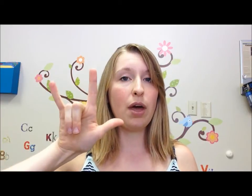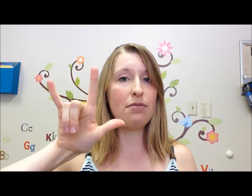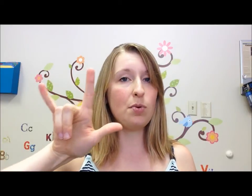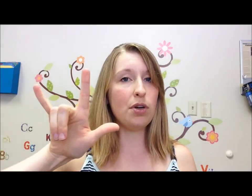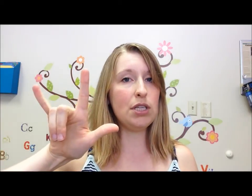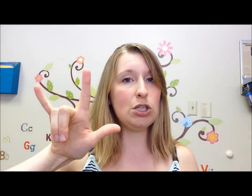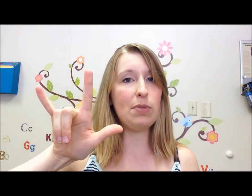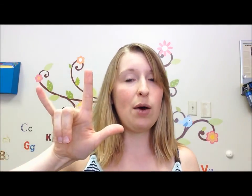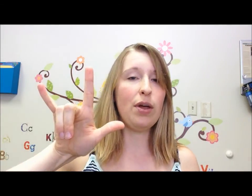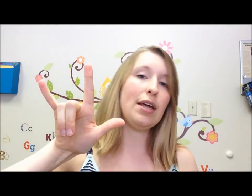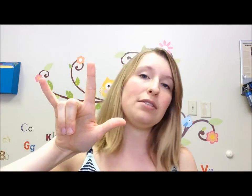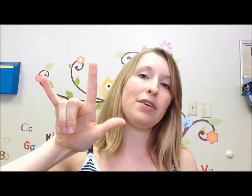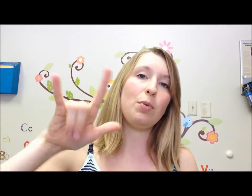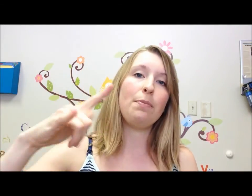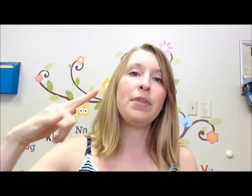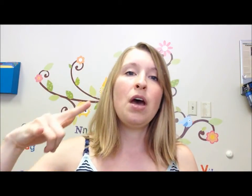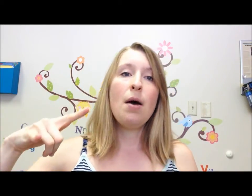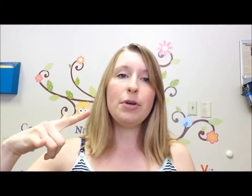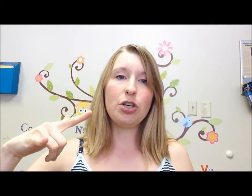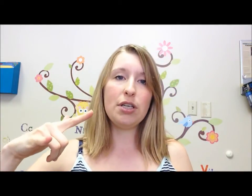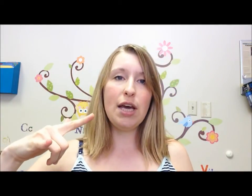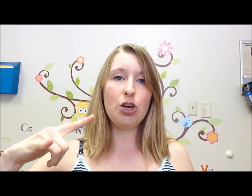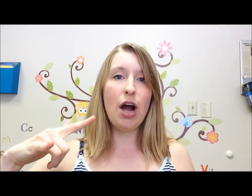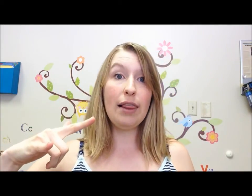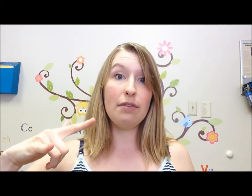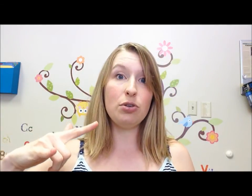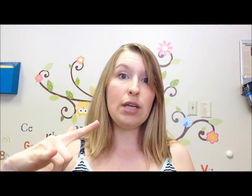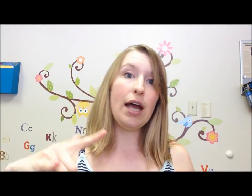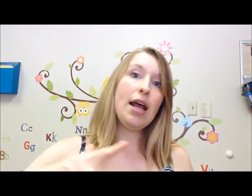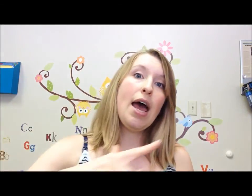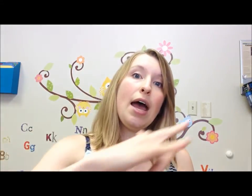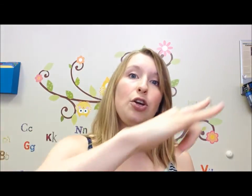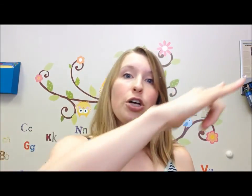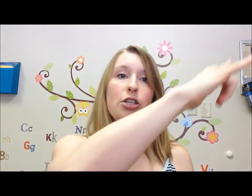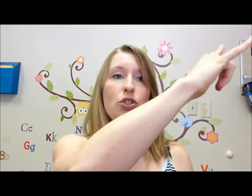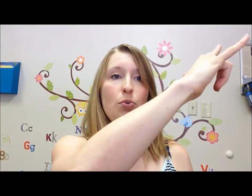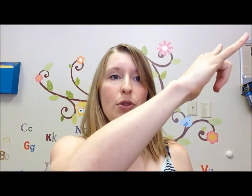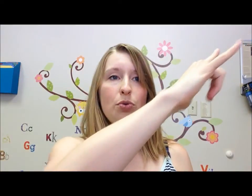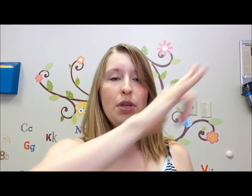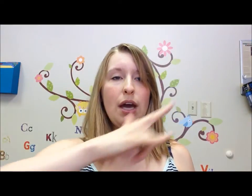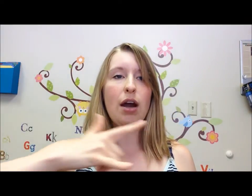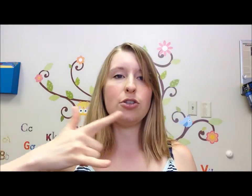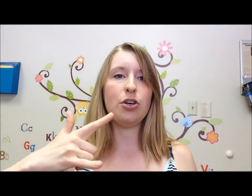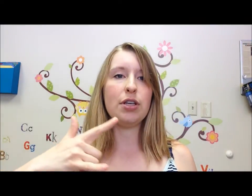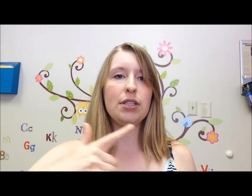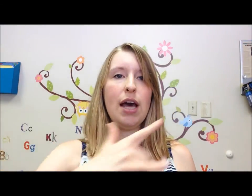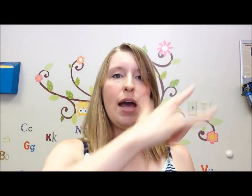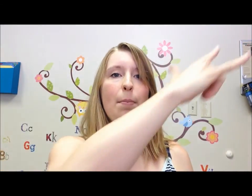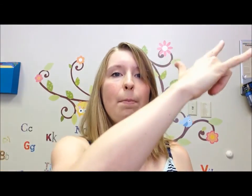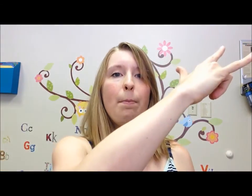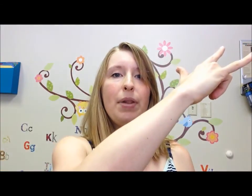if you want to teach them that one. That's a fun one. But you're going to take your I love you sign and you're going to zoom it through the air. So you're going to say